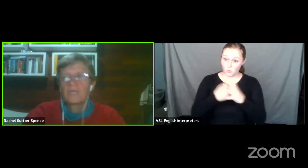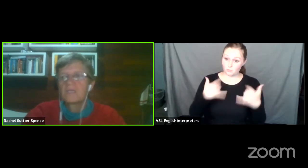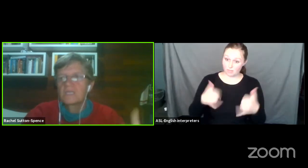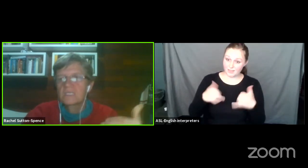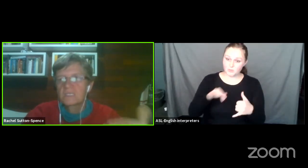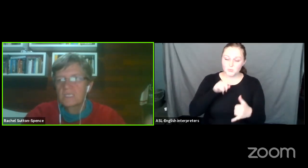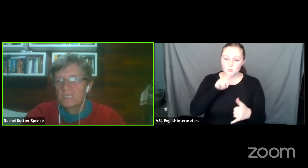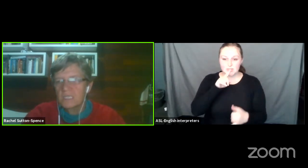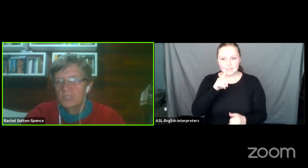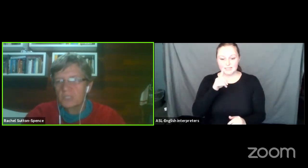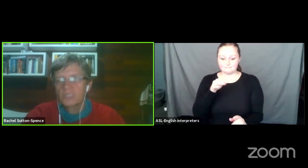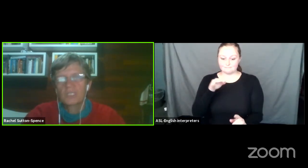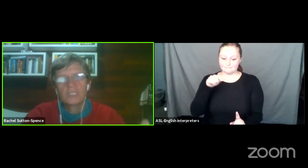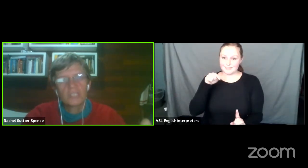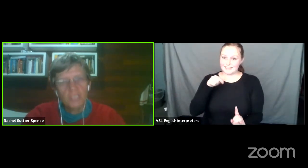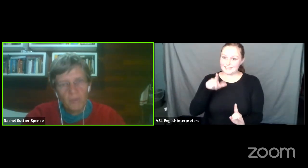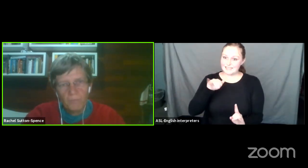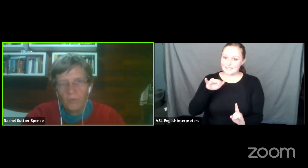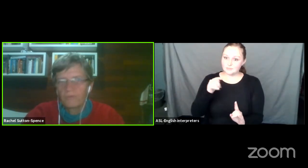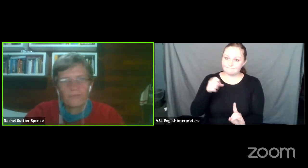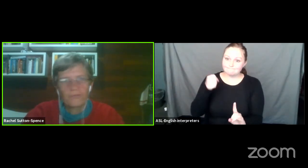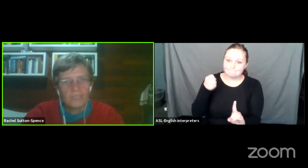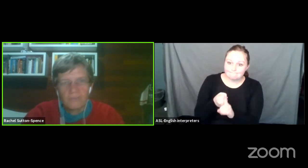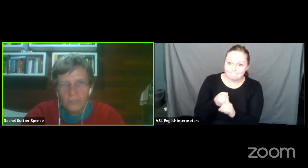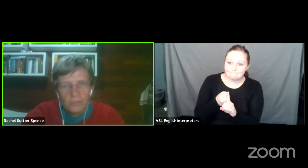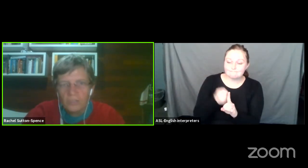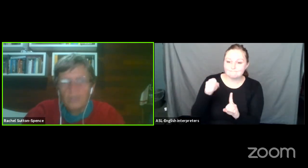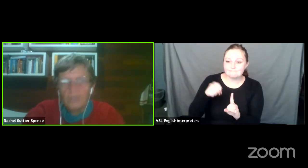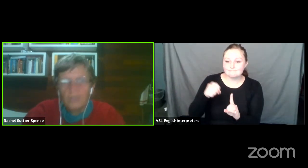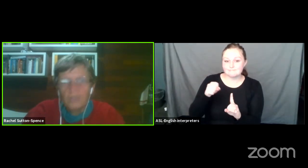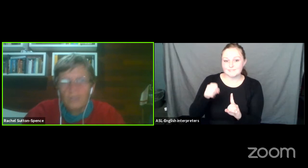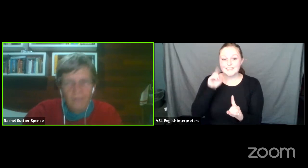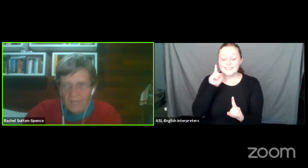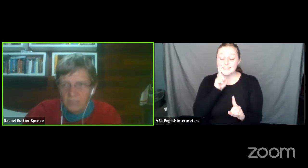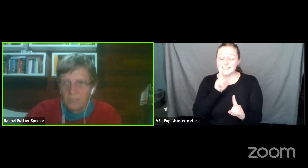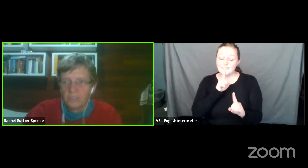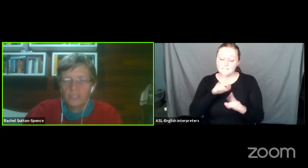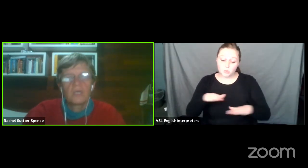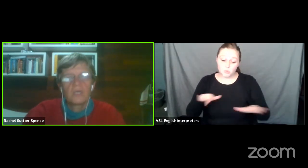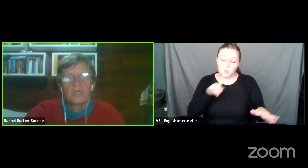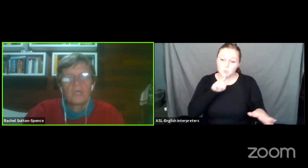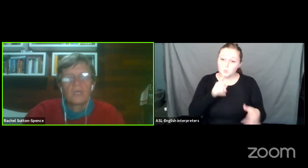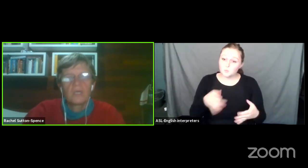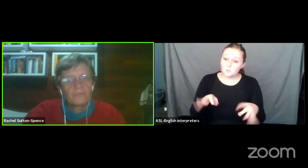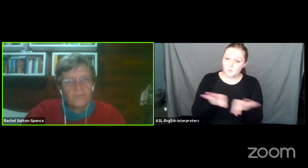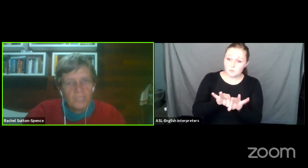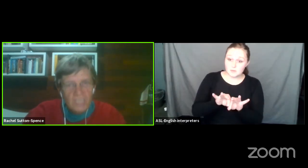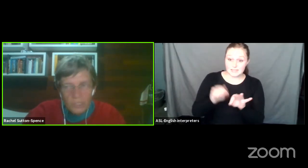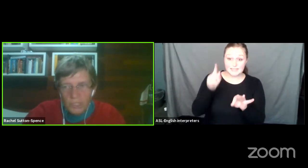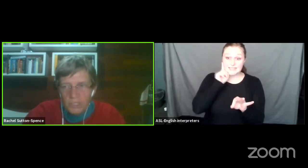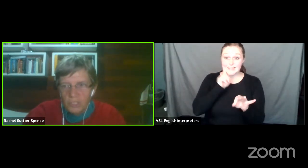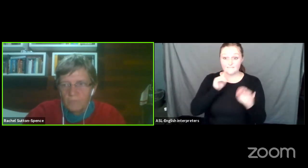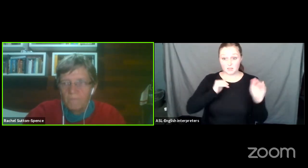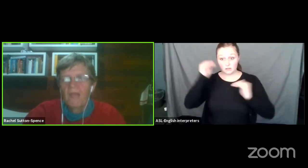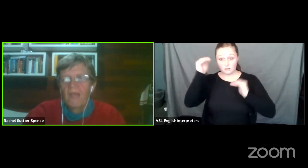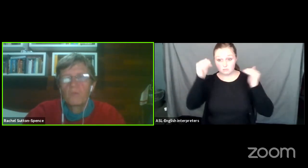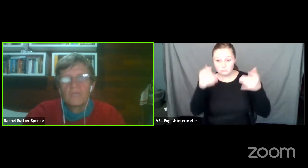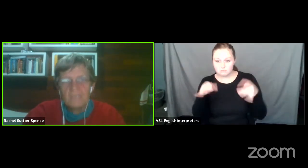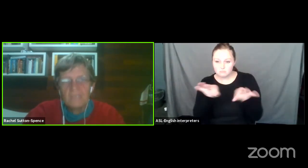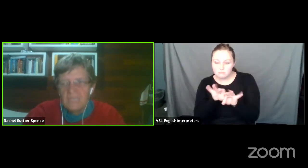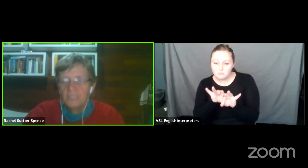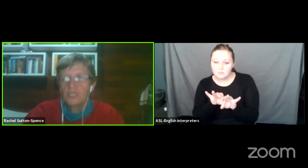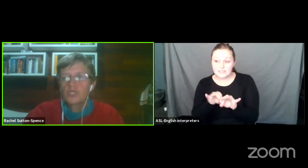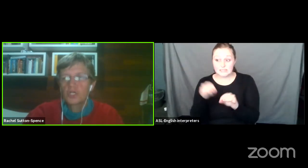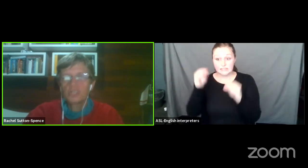impact. This literature is so important for deaf children, for deaf adults. We need it for teachers, and